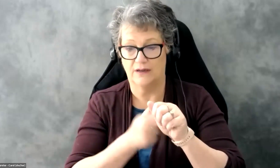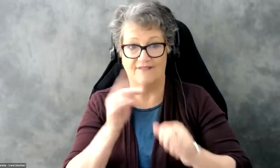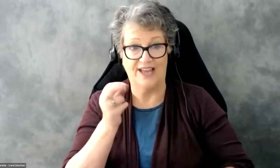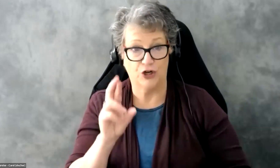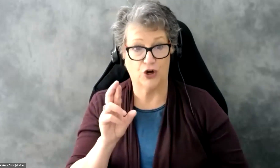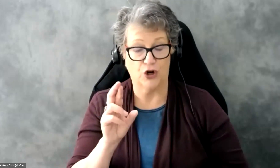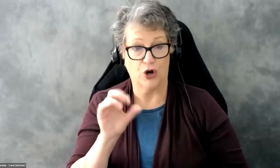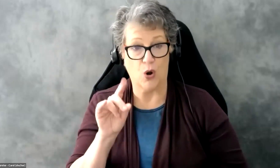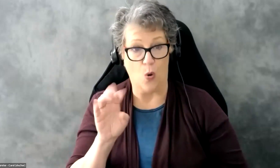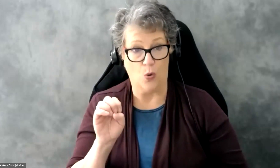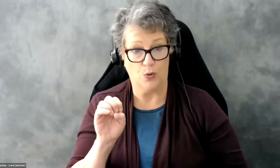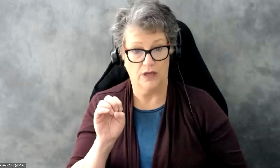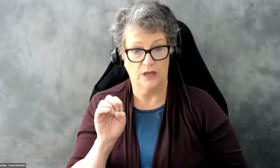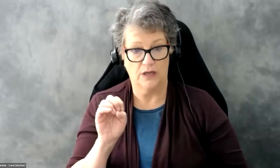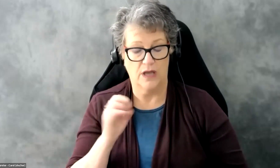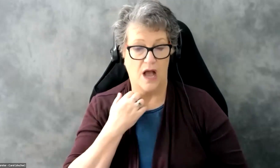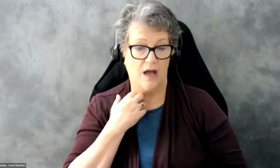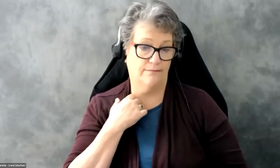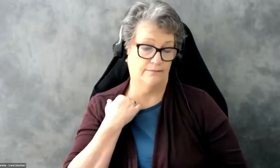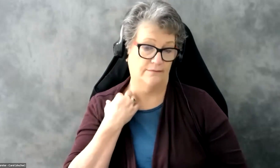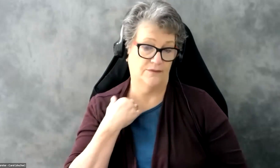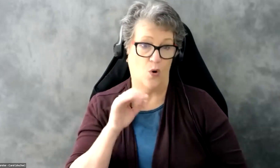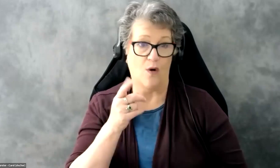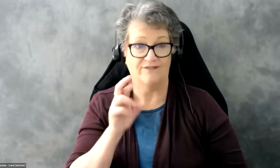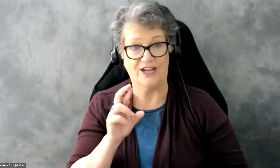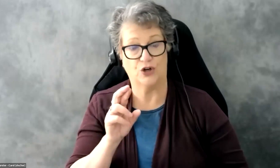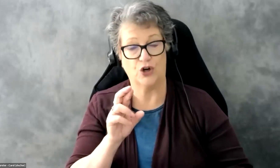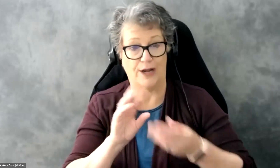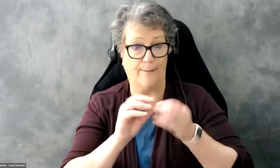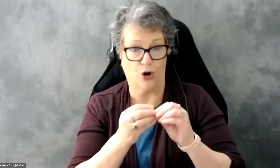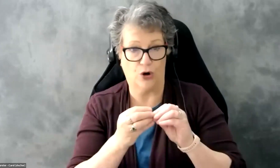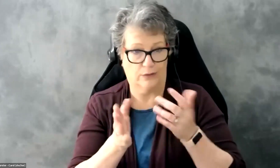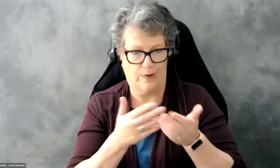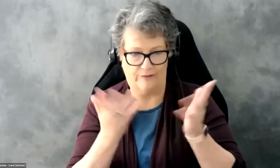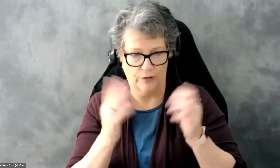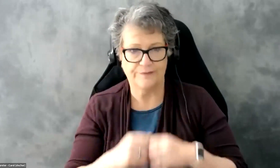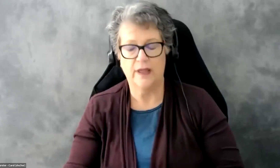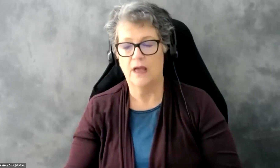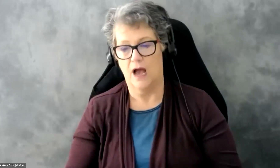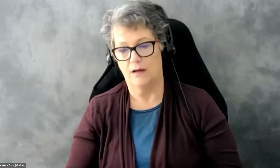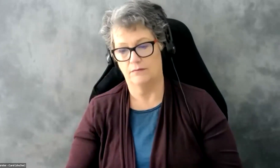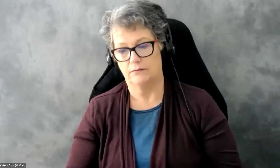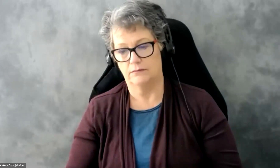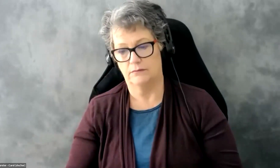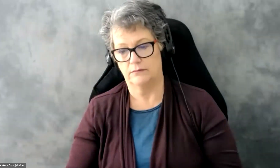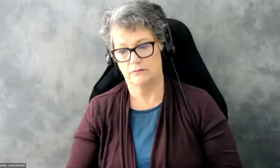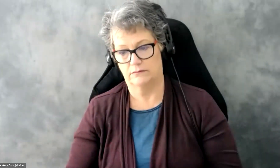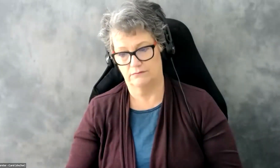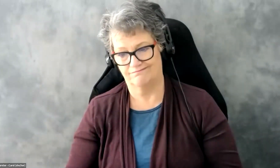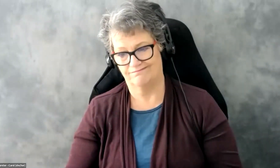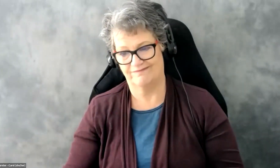vendor code or vendorization number or whatever, that